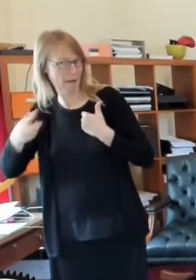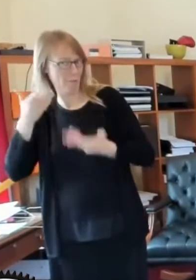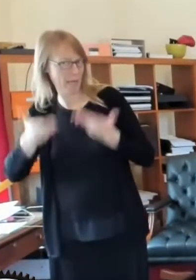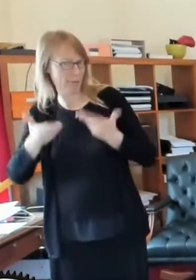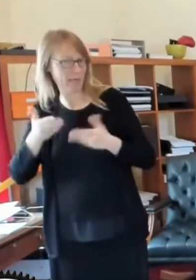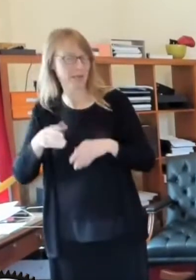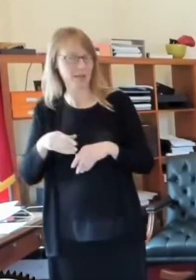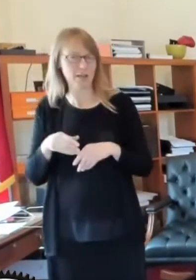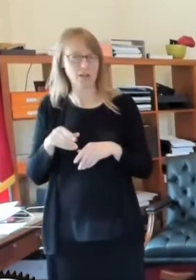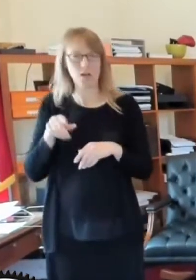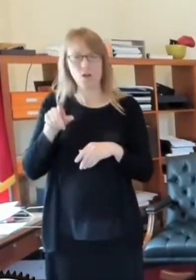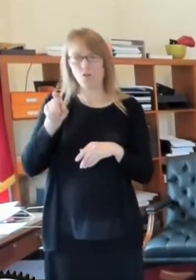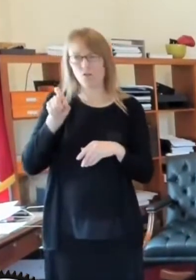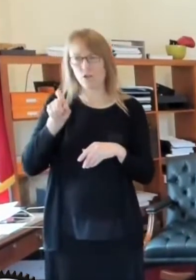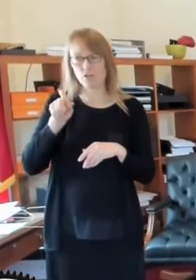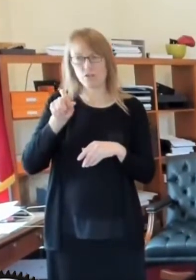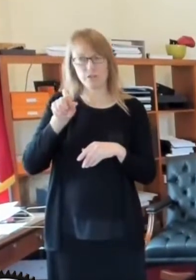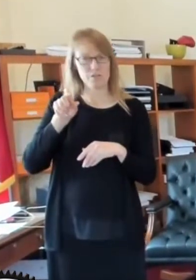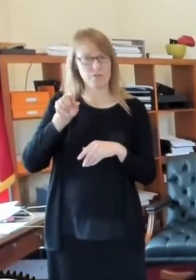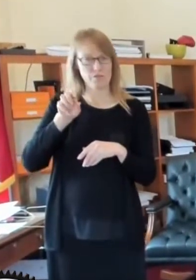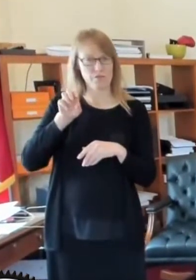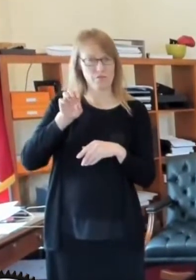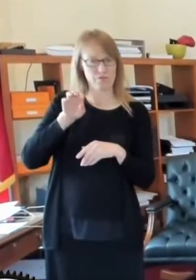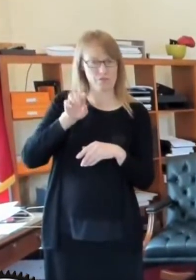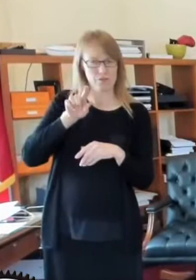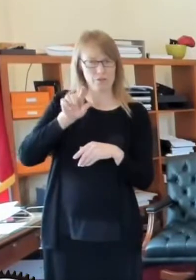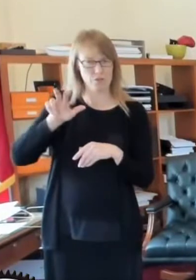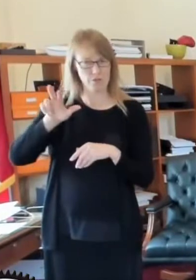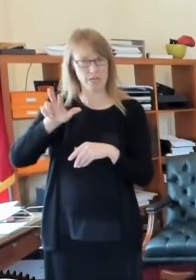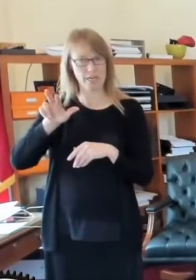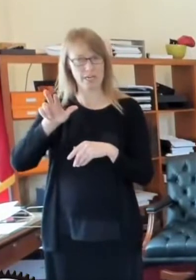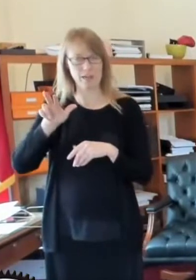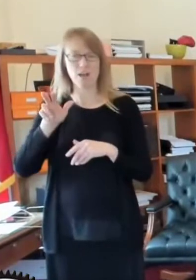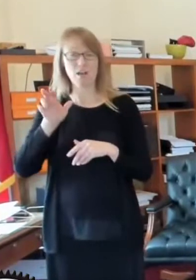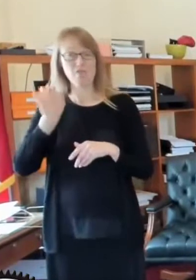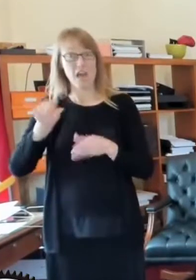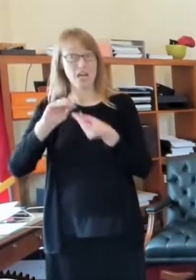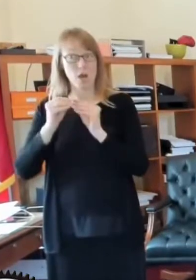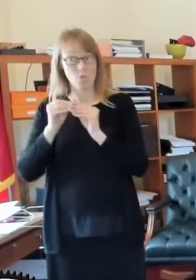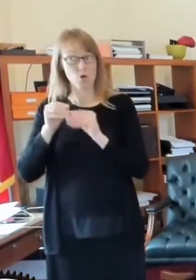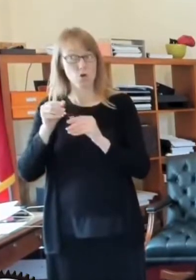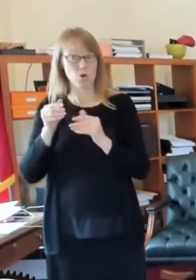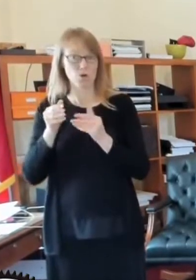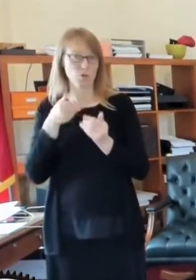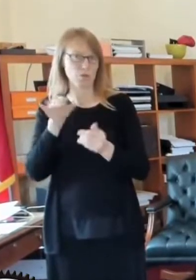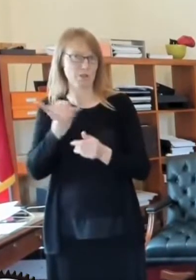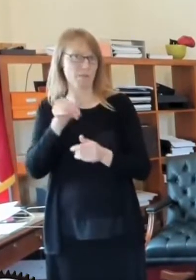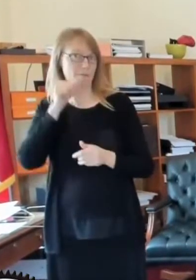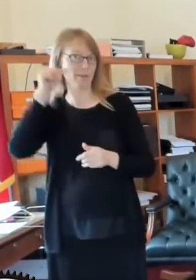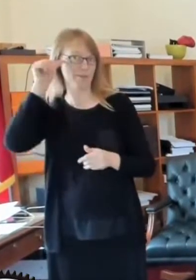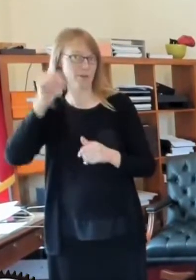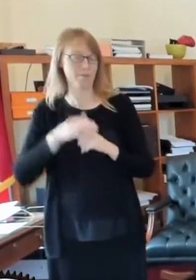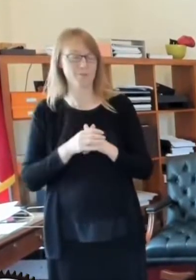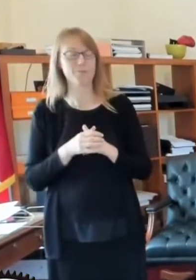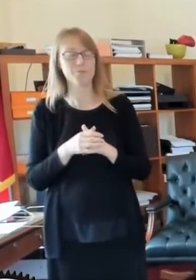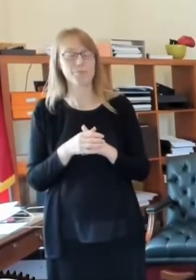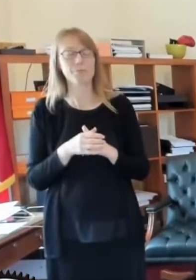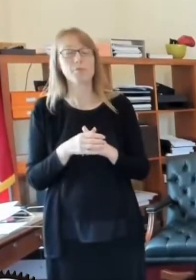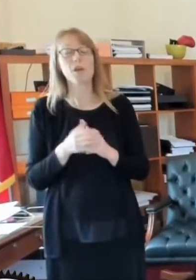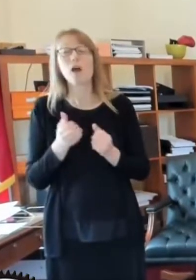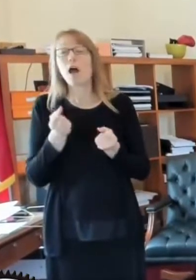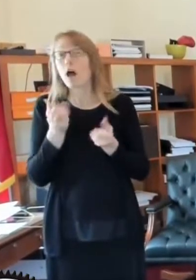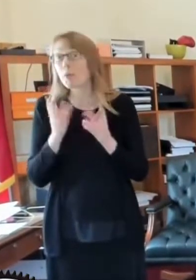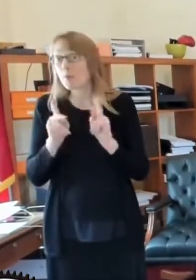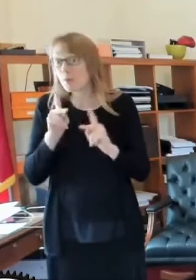same as yesterday. Also, just a little bit up on people in